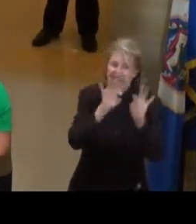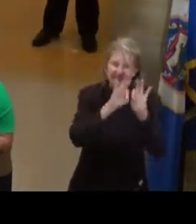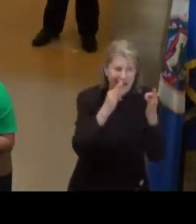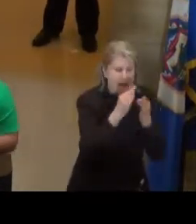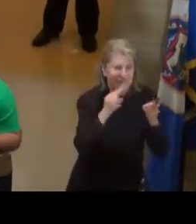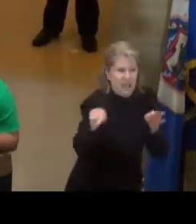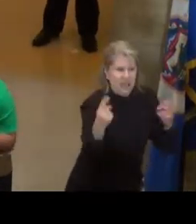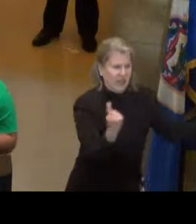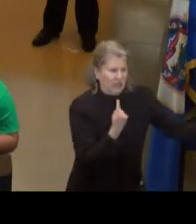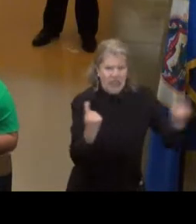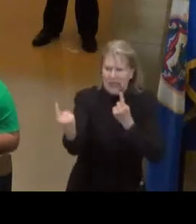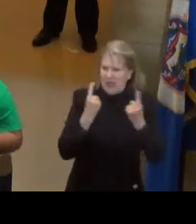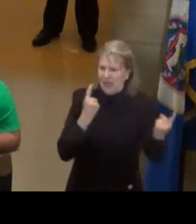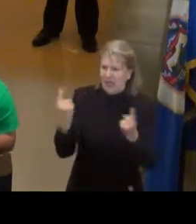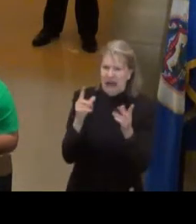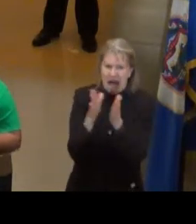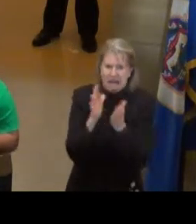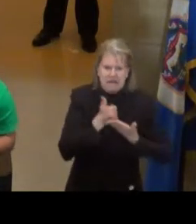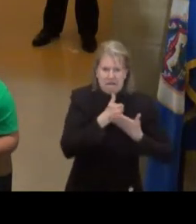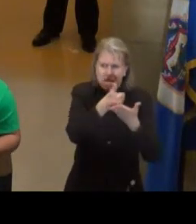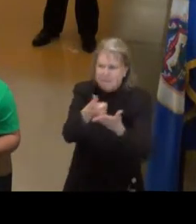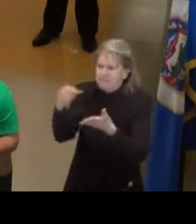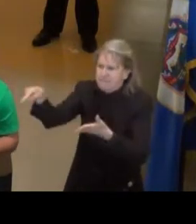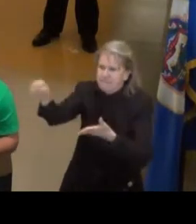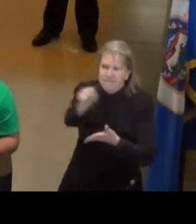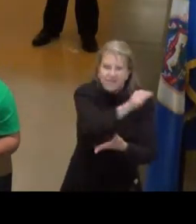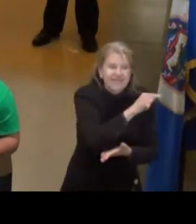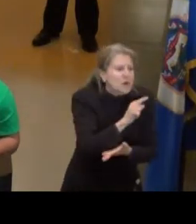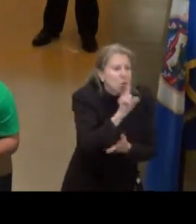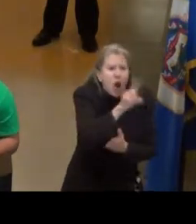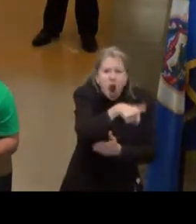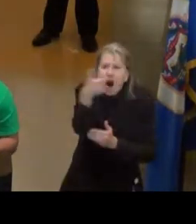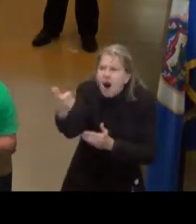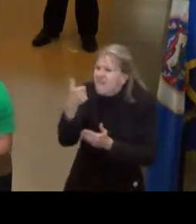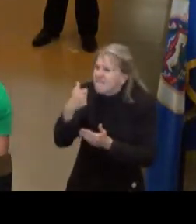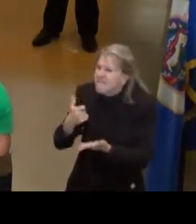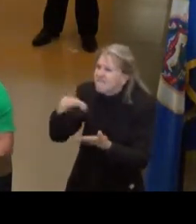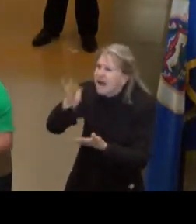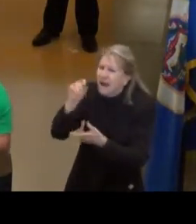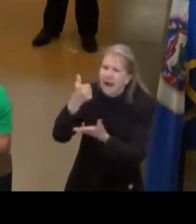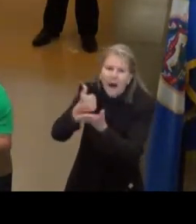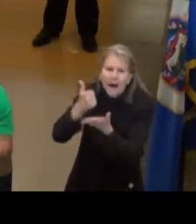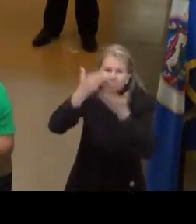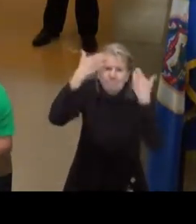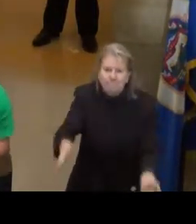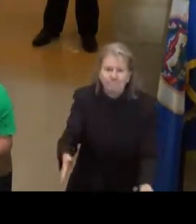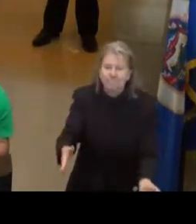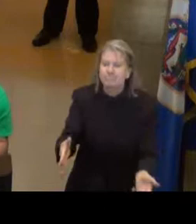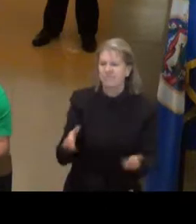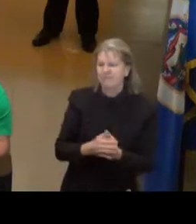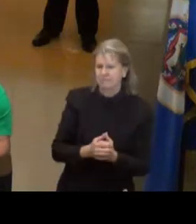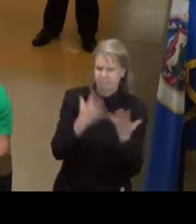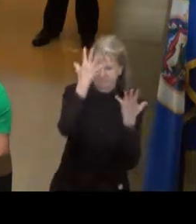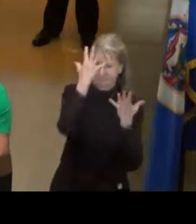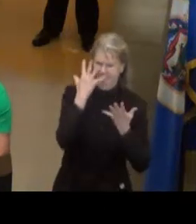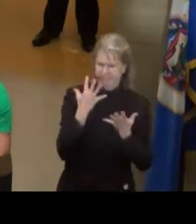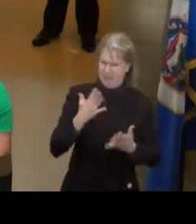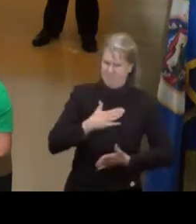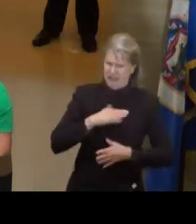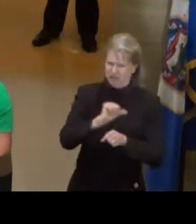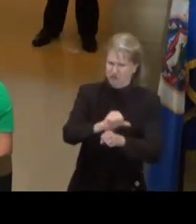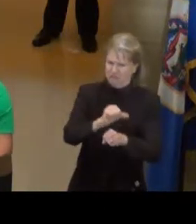kids and even families come to me for help because they aren't sure where else to find it. I think that's one of the most unfortunate parts of what I